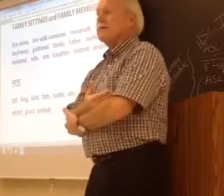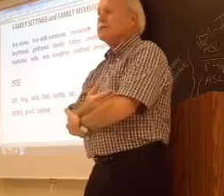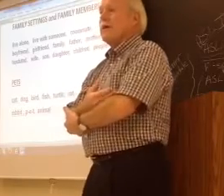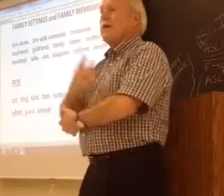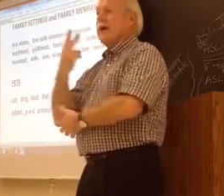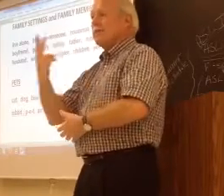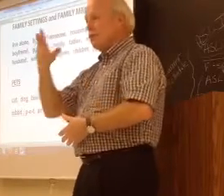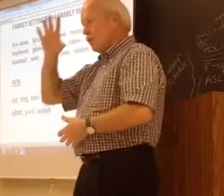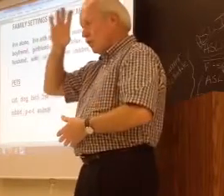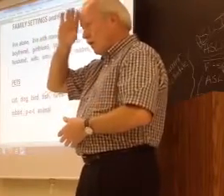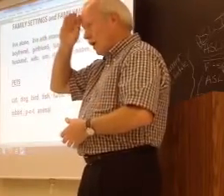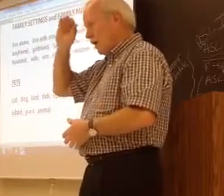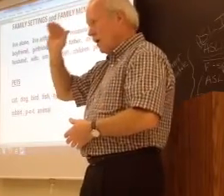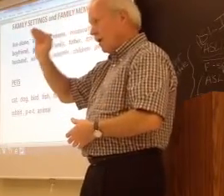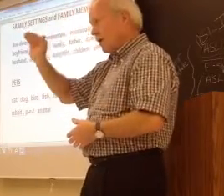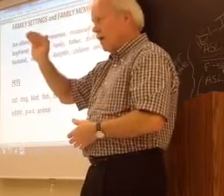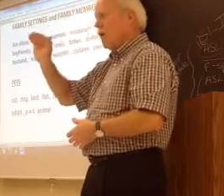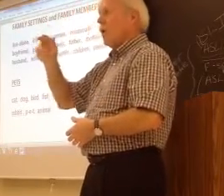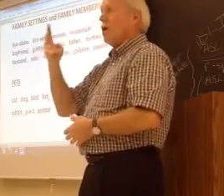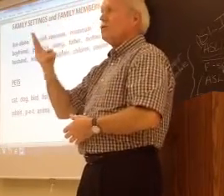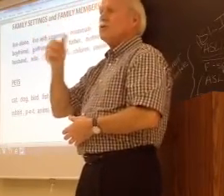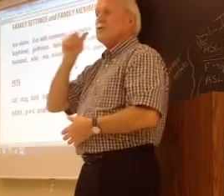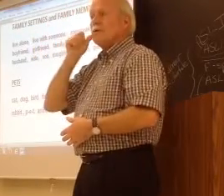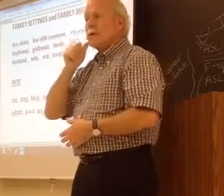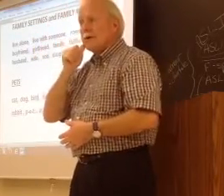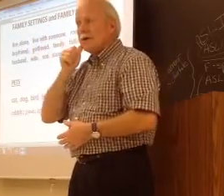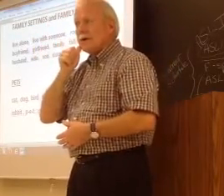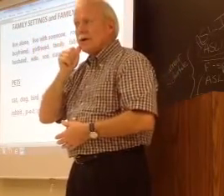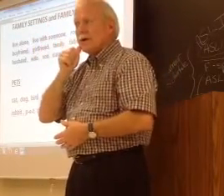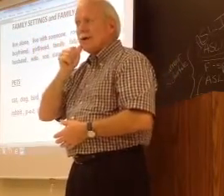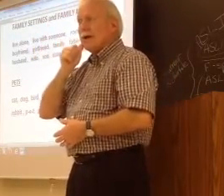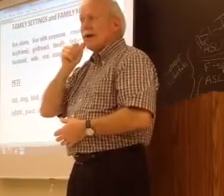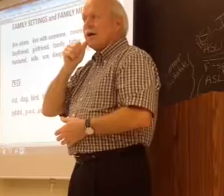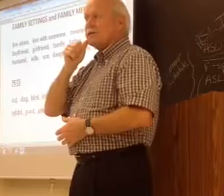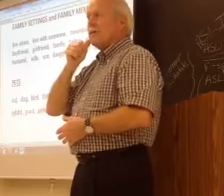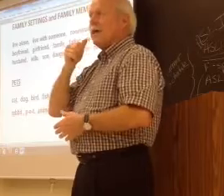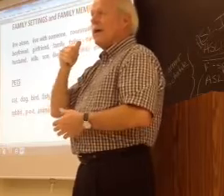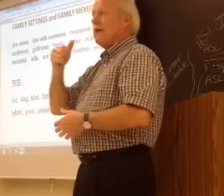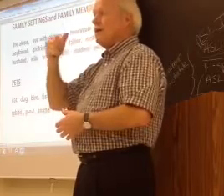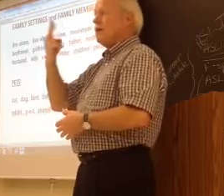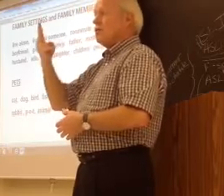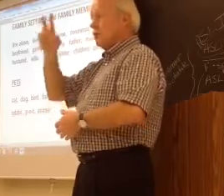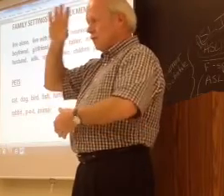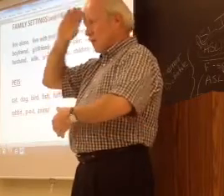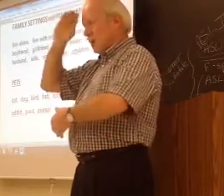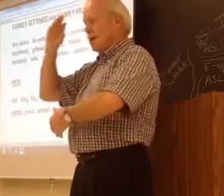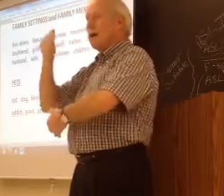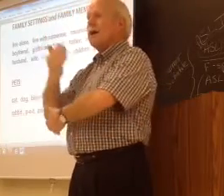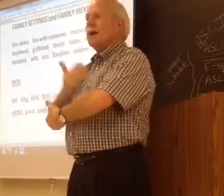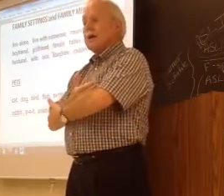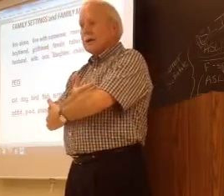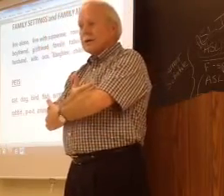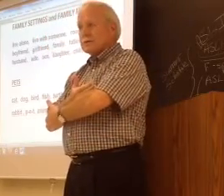say they have 2 and 2. Said they had 2